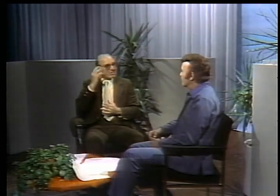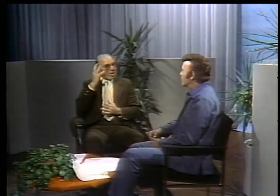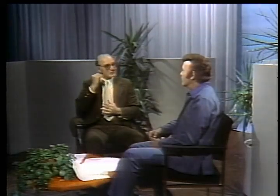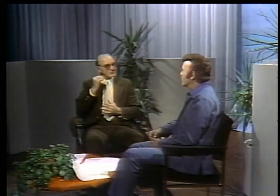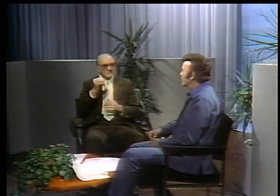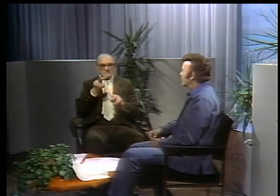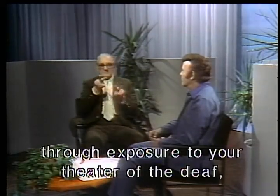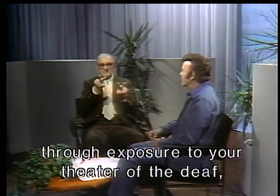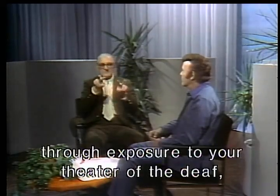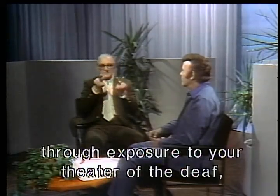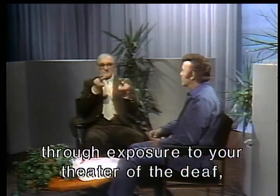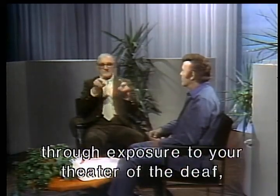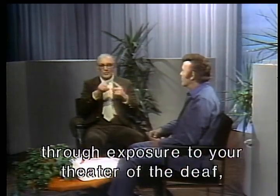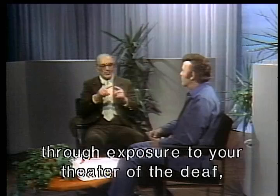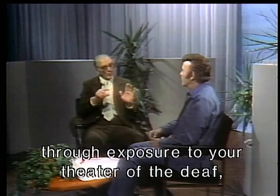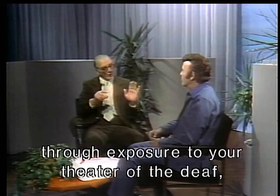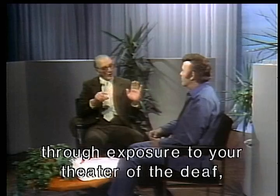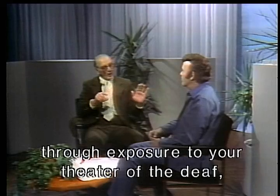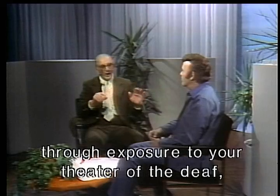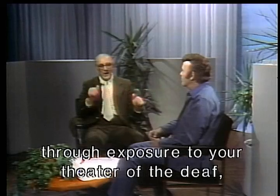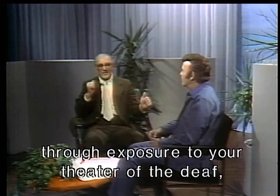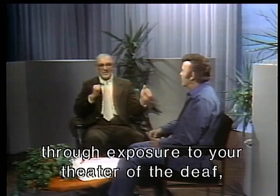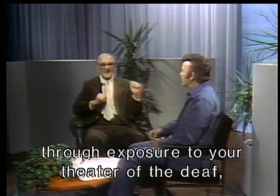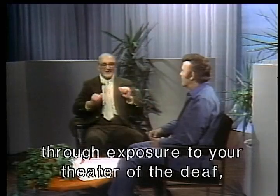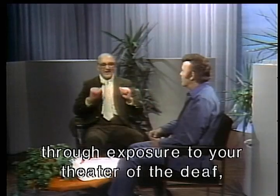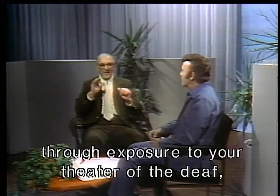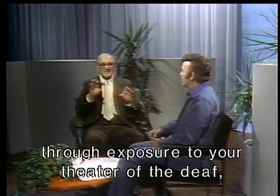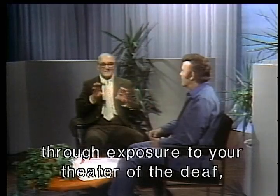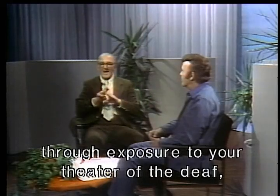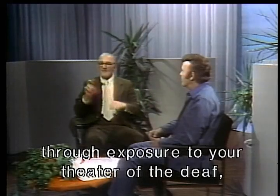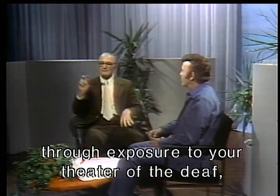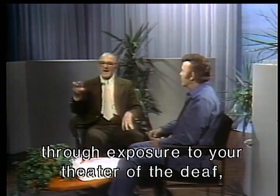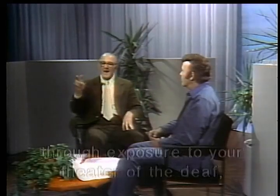exposure to your theater of the deaf traveling,